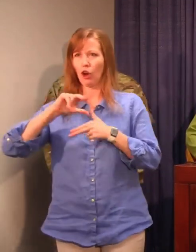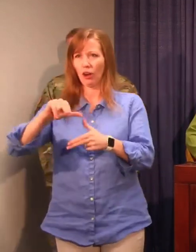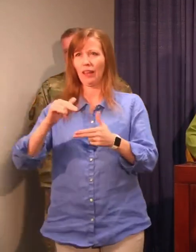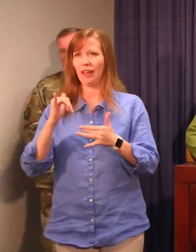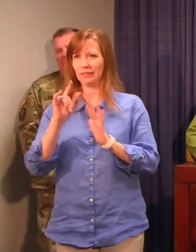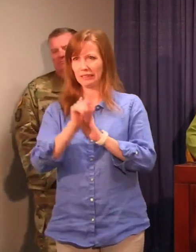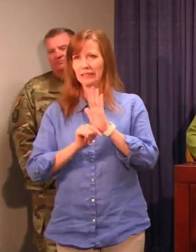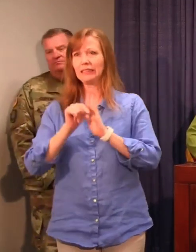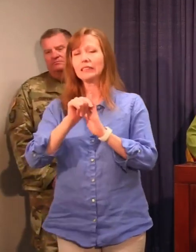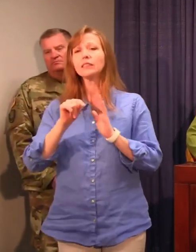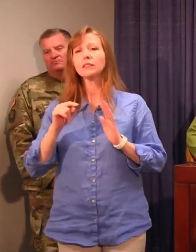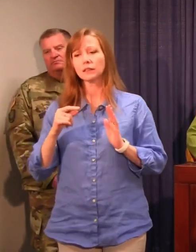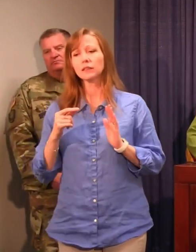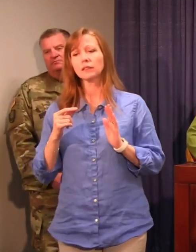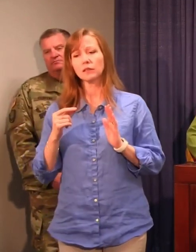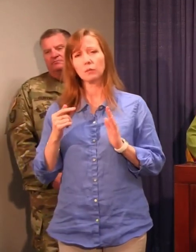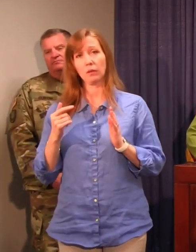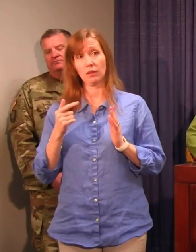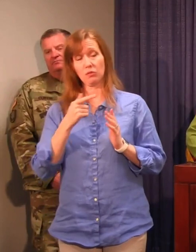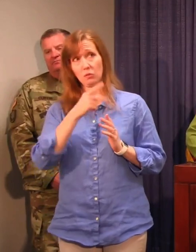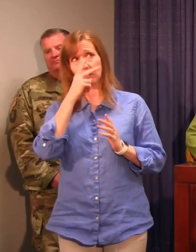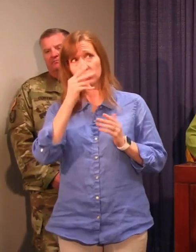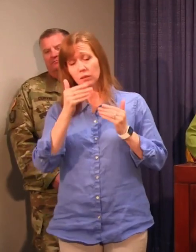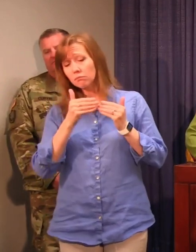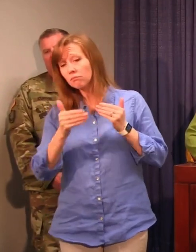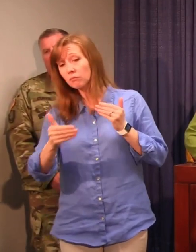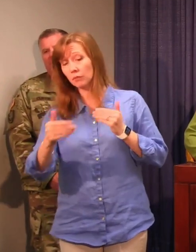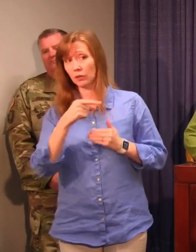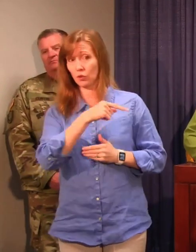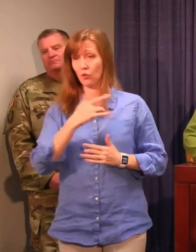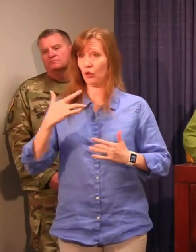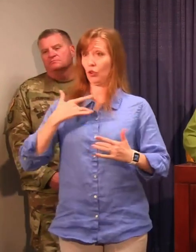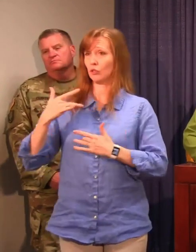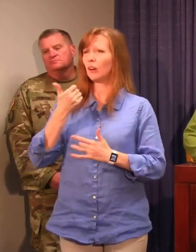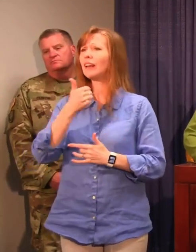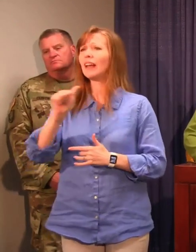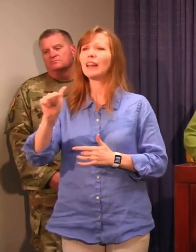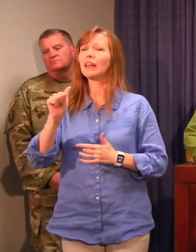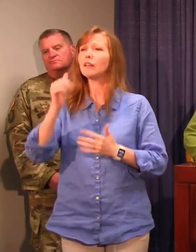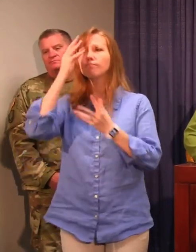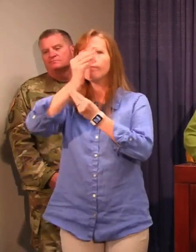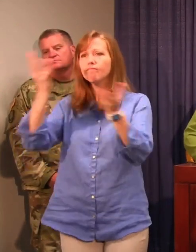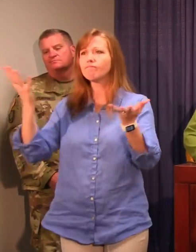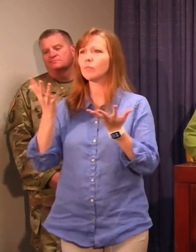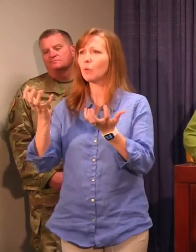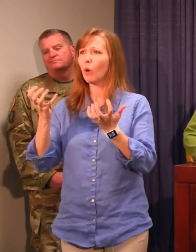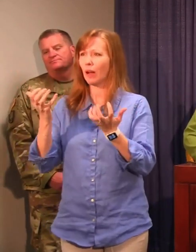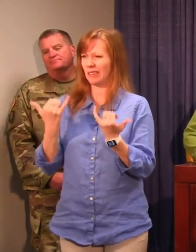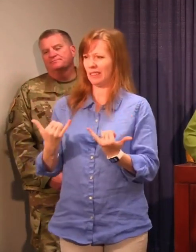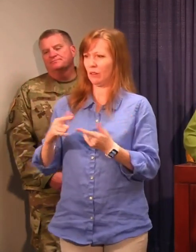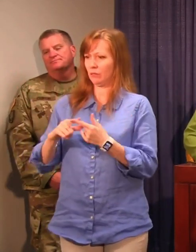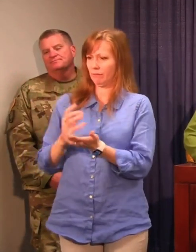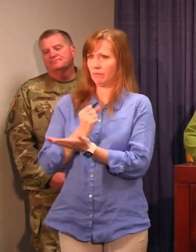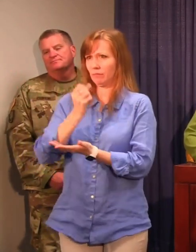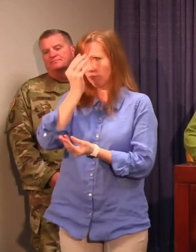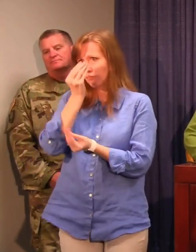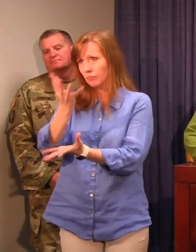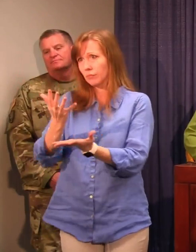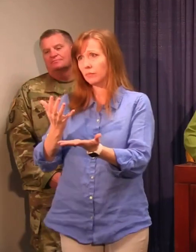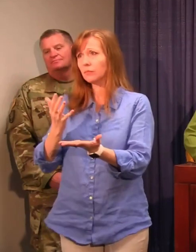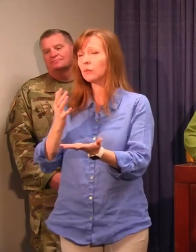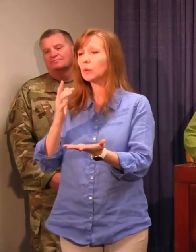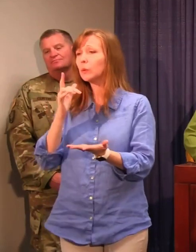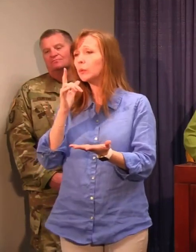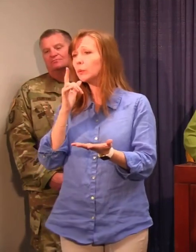Do you, the way that this is played out, do you have any concerns? Is there any sort of message that you would like to tell people who might, at this